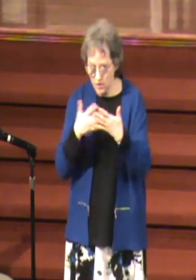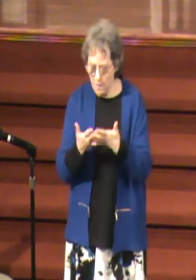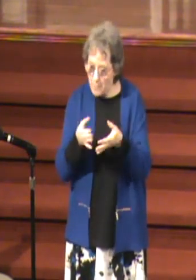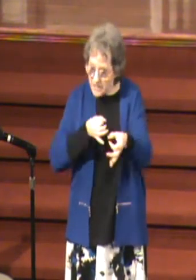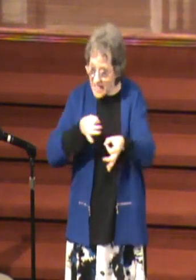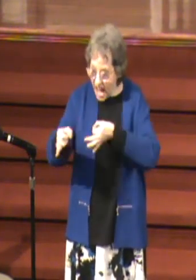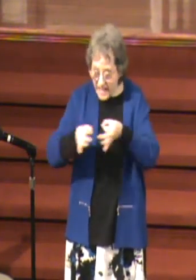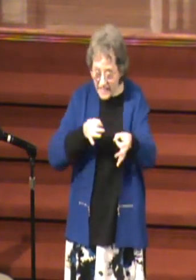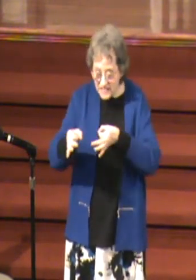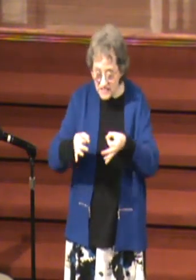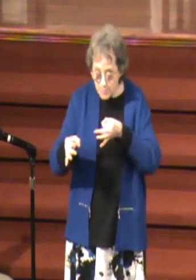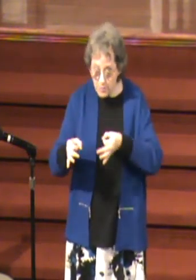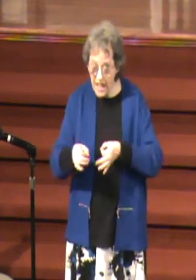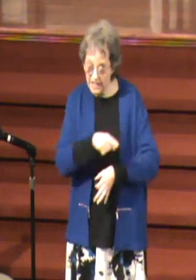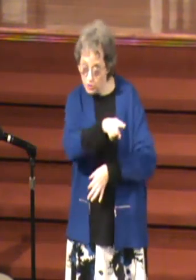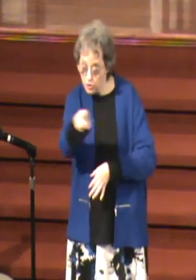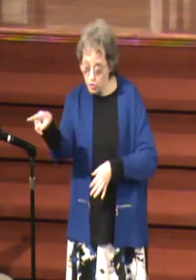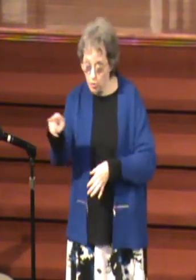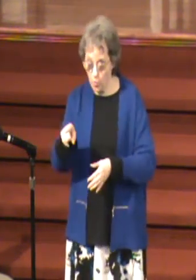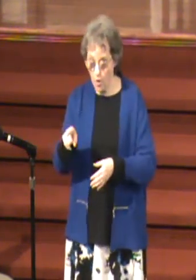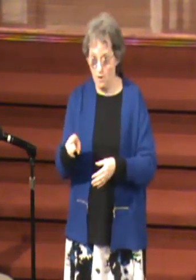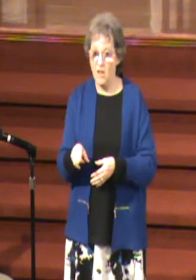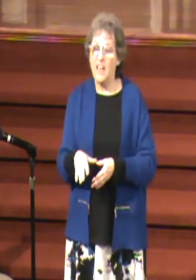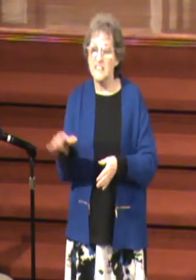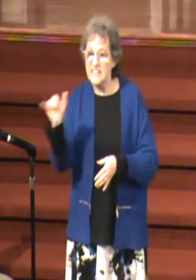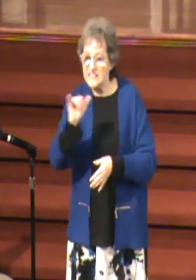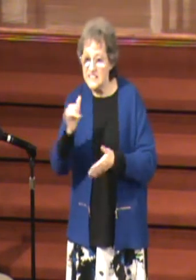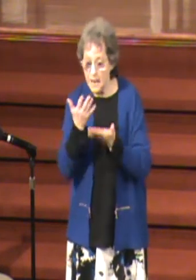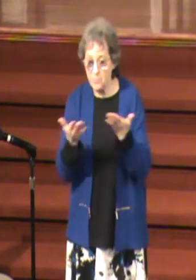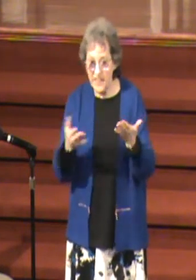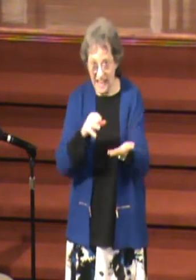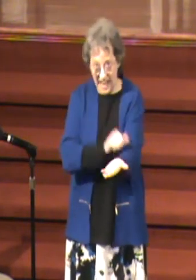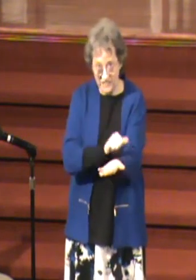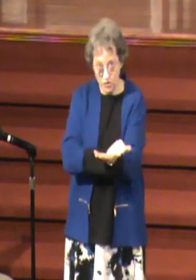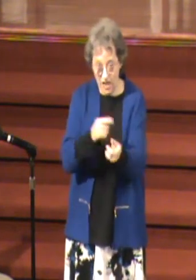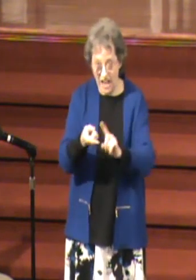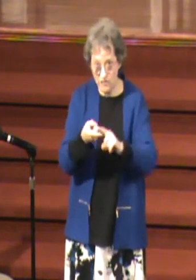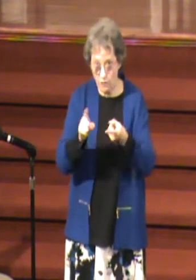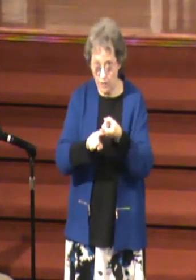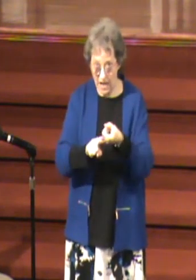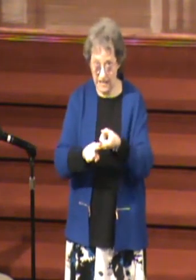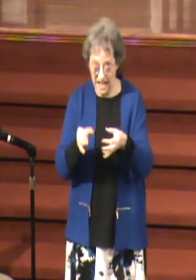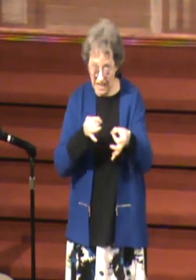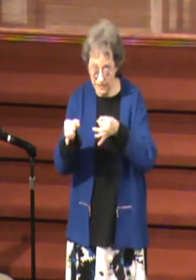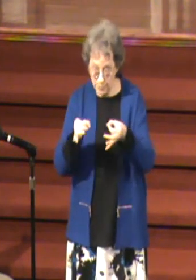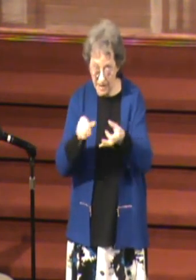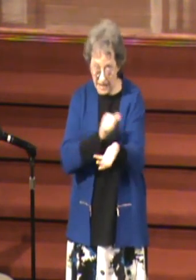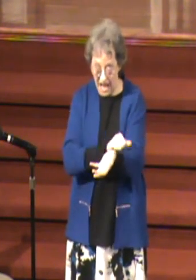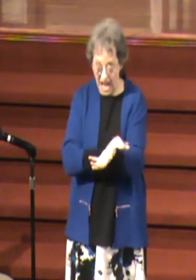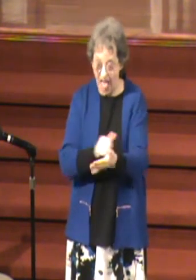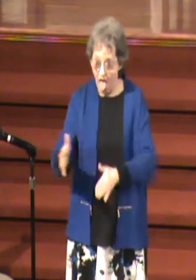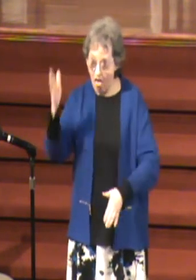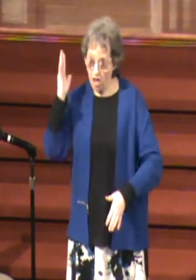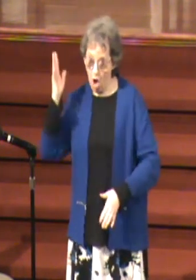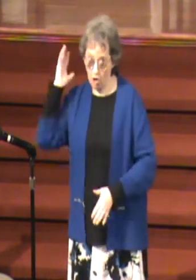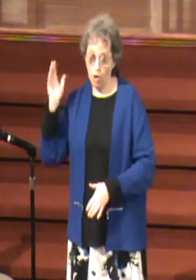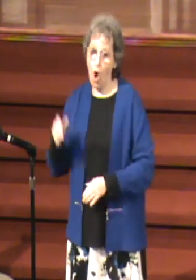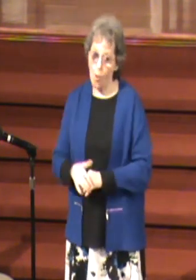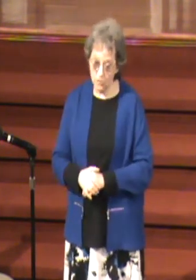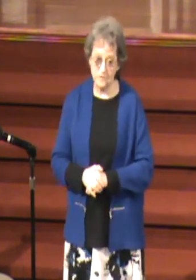showed her years ago. You can know for sure that you're going to heaven, and I would love to do so. But I think another thing she would like